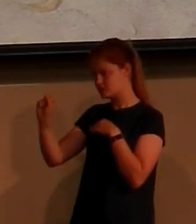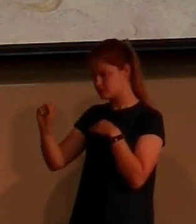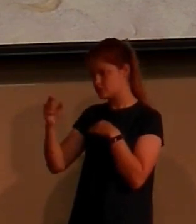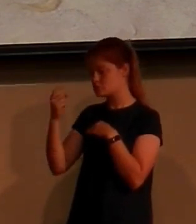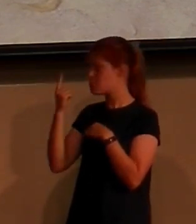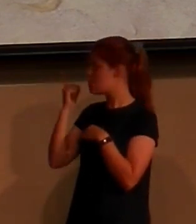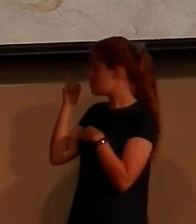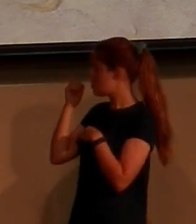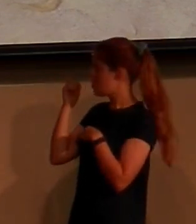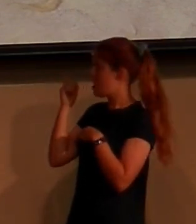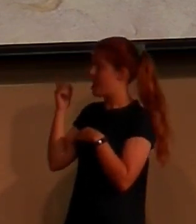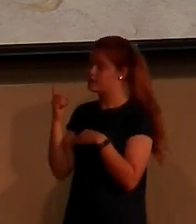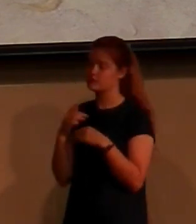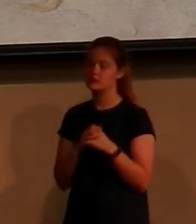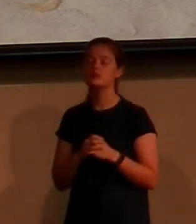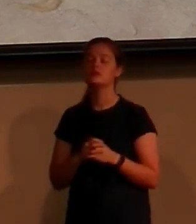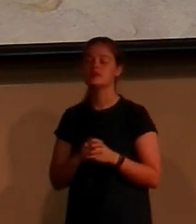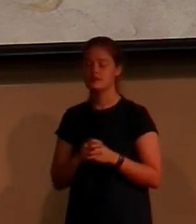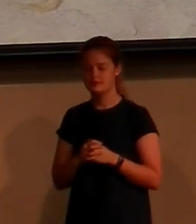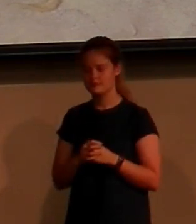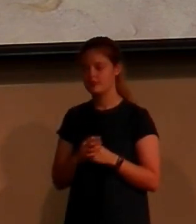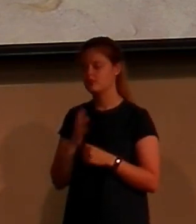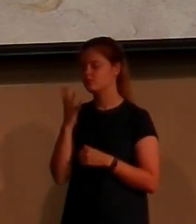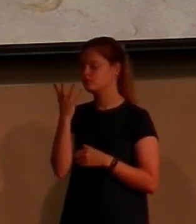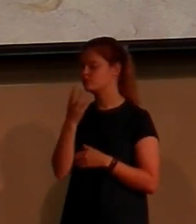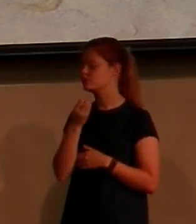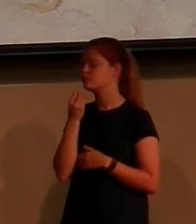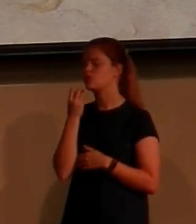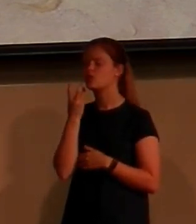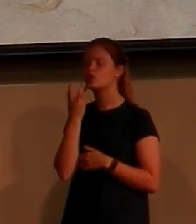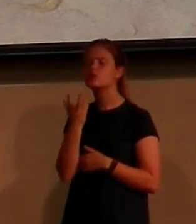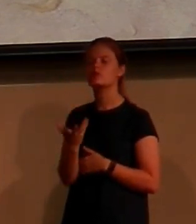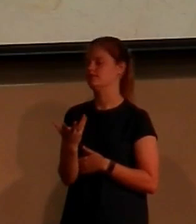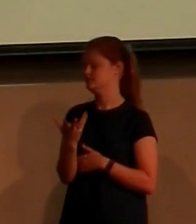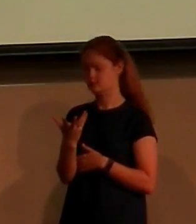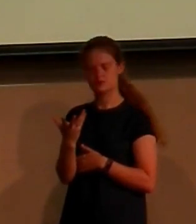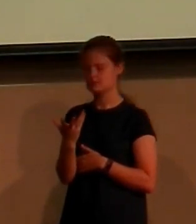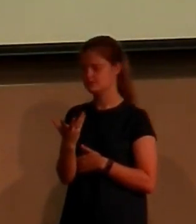one, Salinitas, beautiful place to visit.